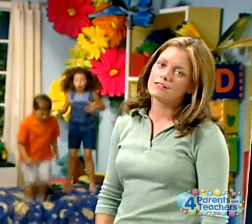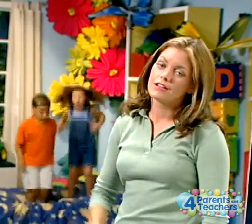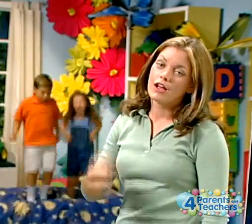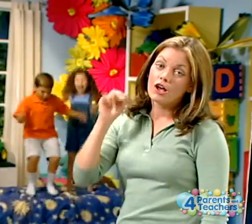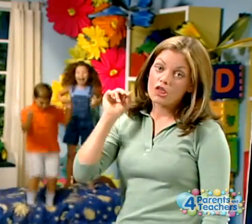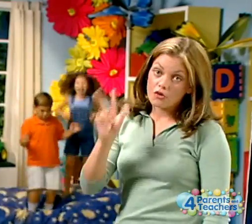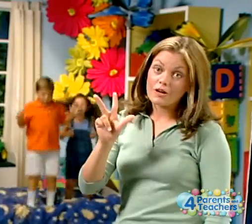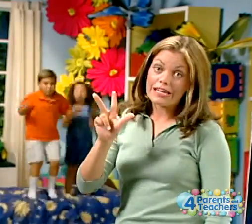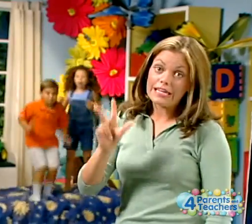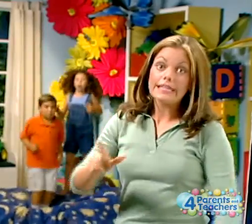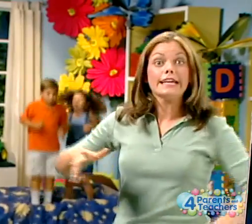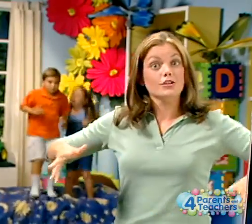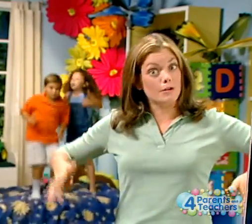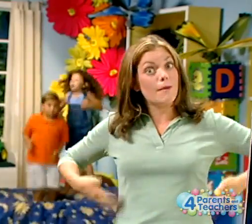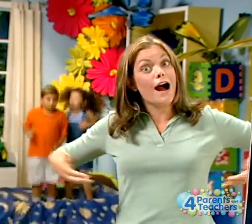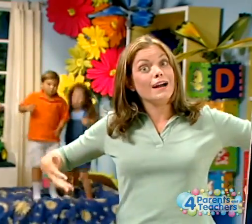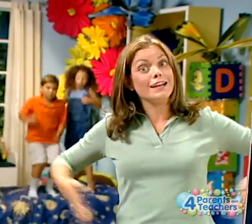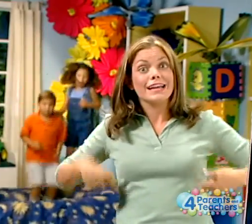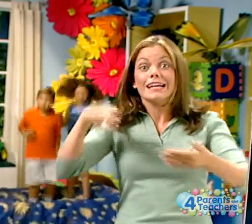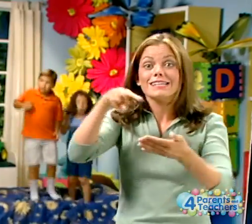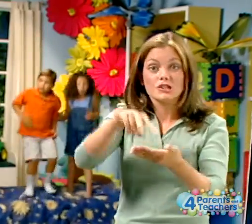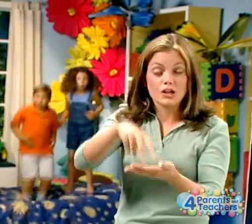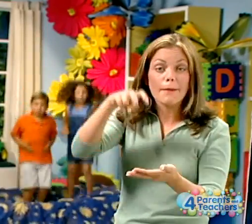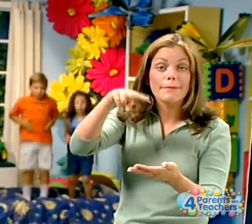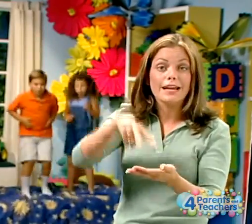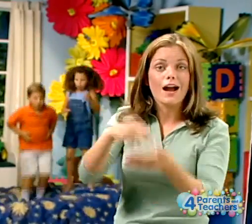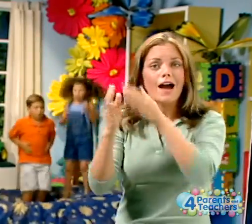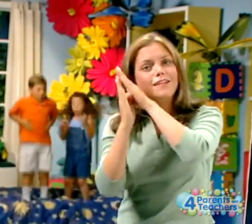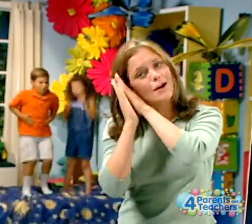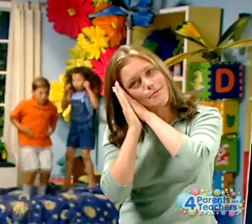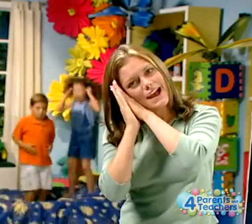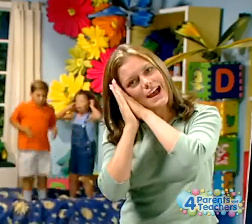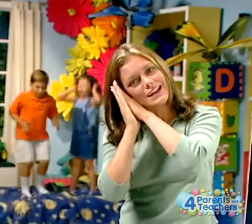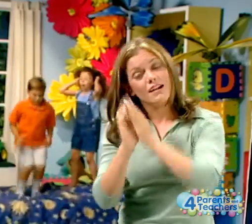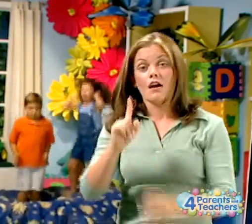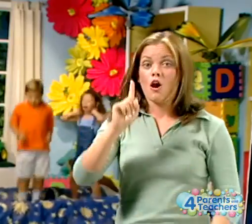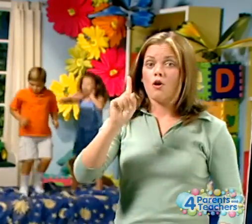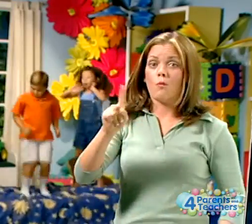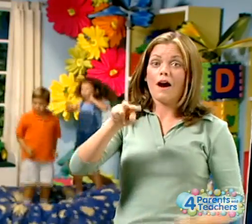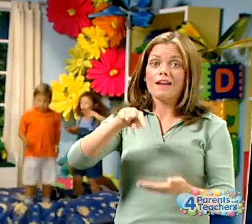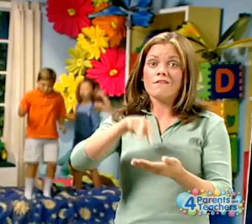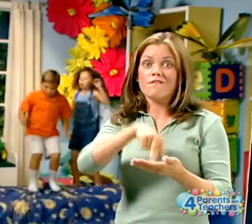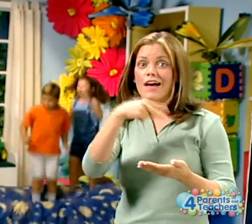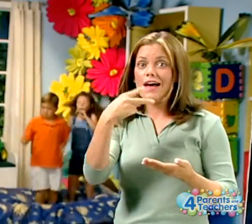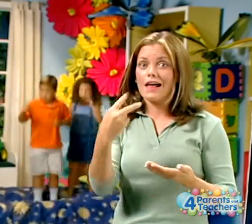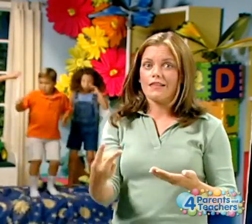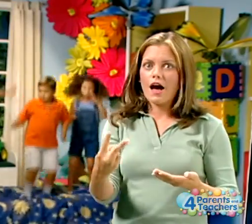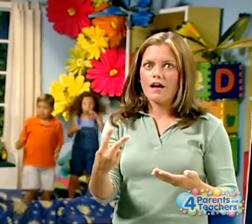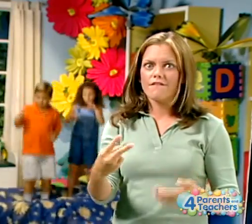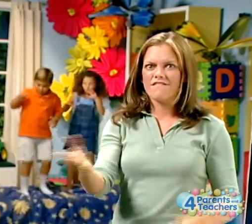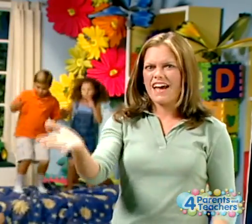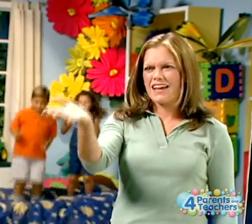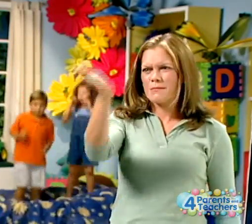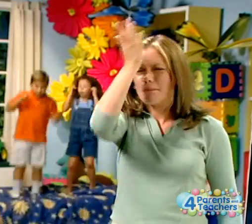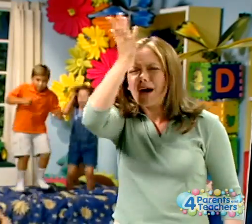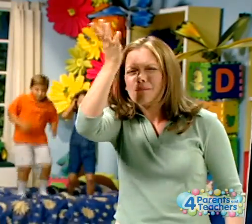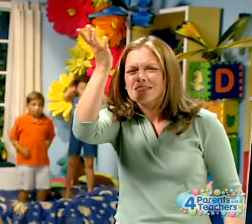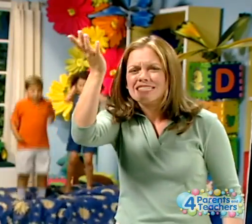Three little monkeys monkeys jumping on a bed. One fell off and bumped